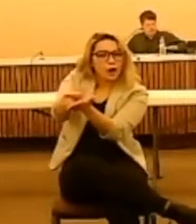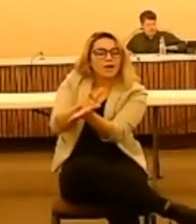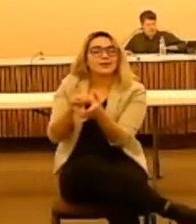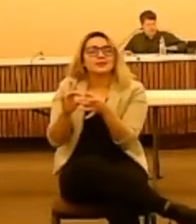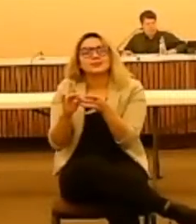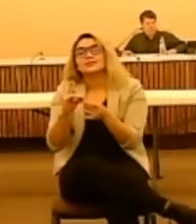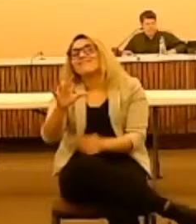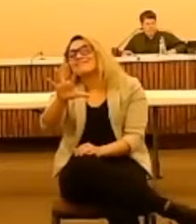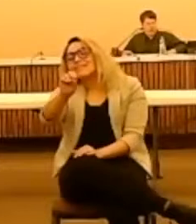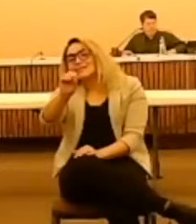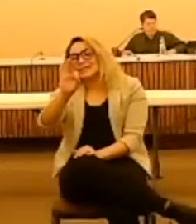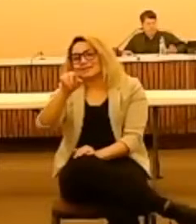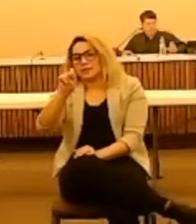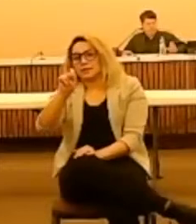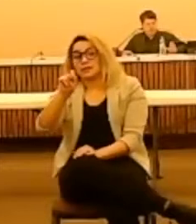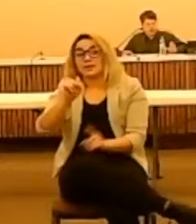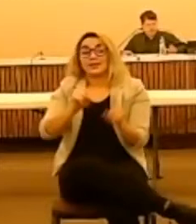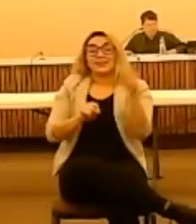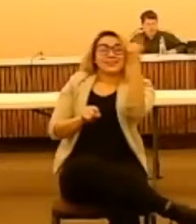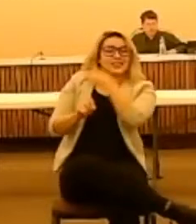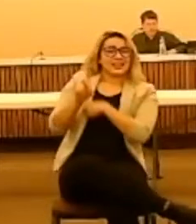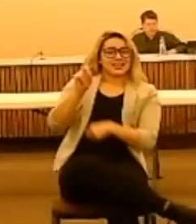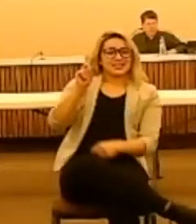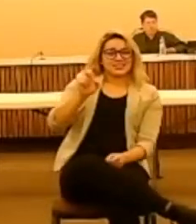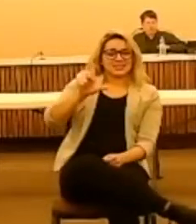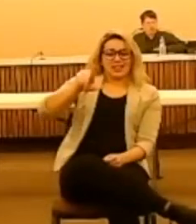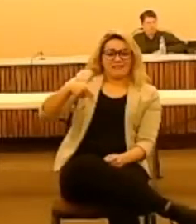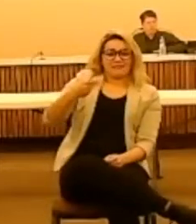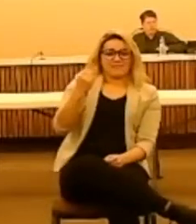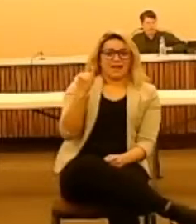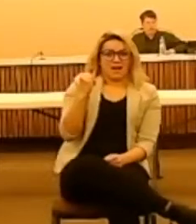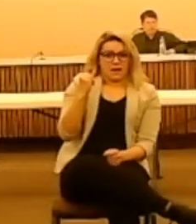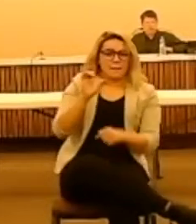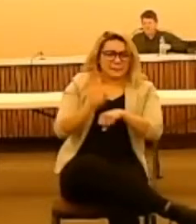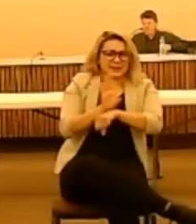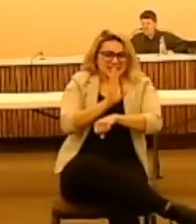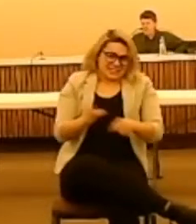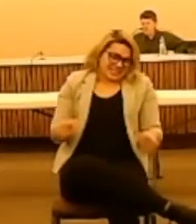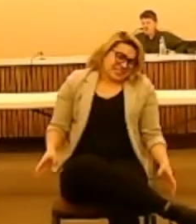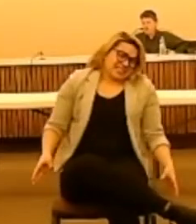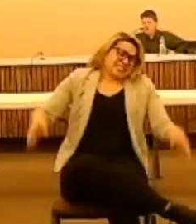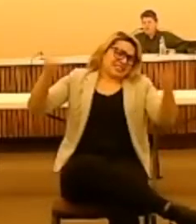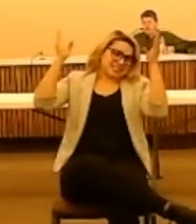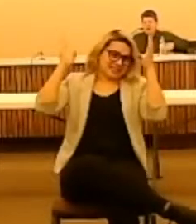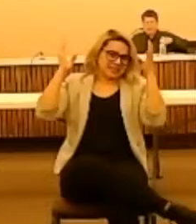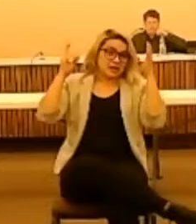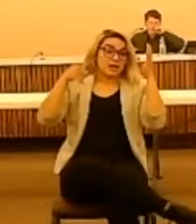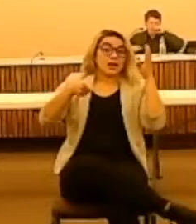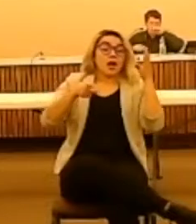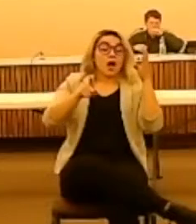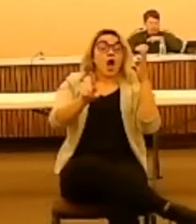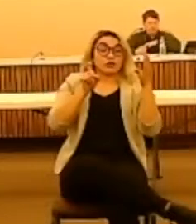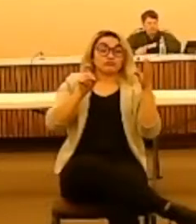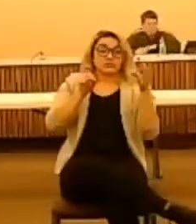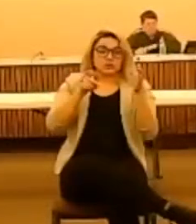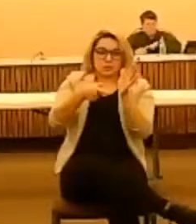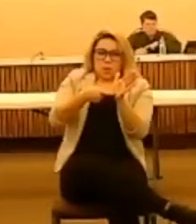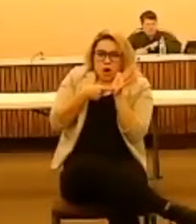to the Delphi property where it was an industrial use, it would go from 100 to 150. But